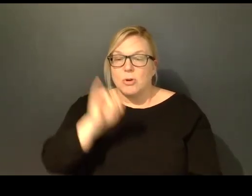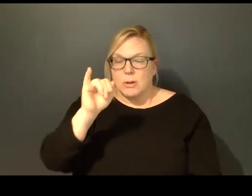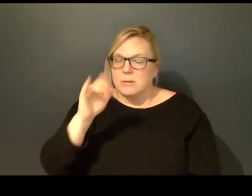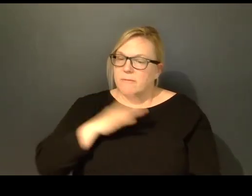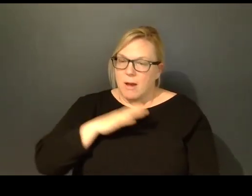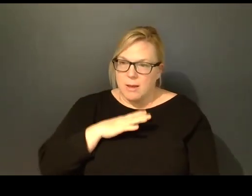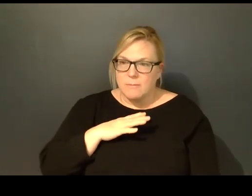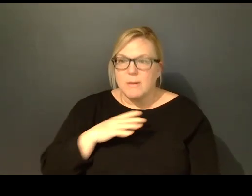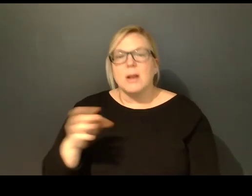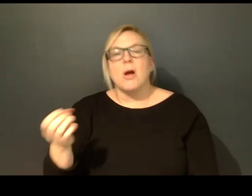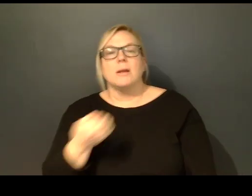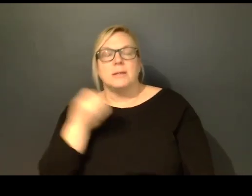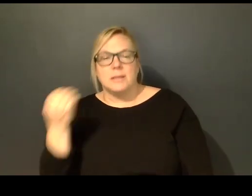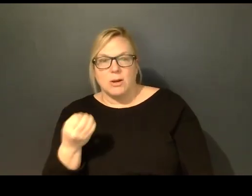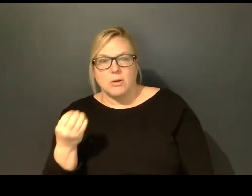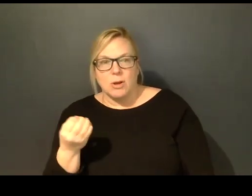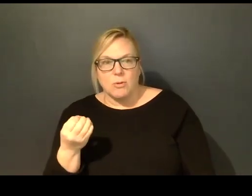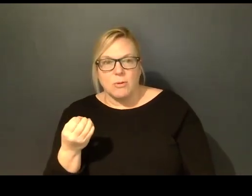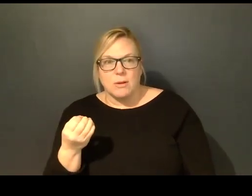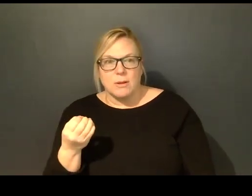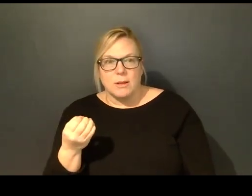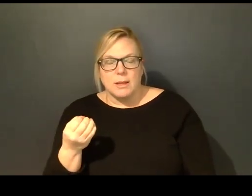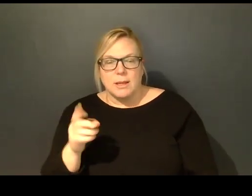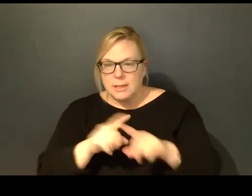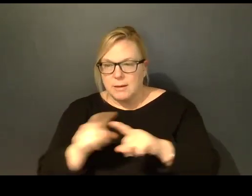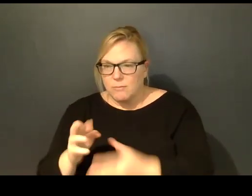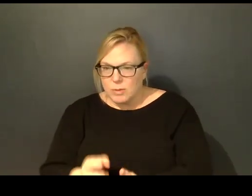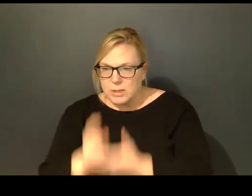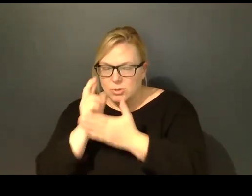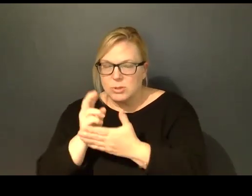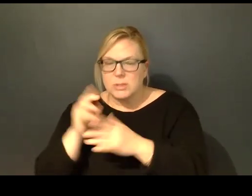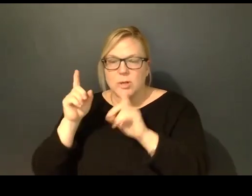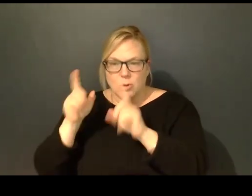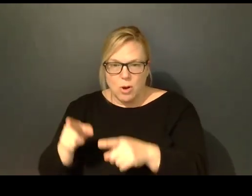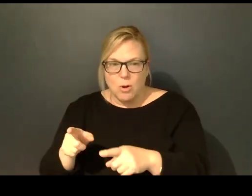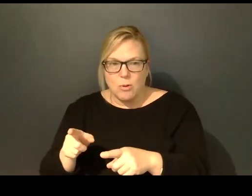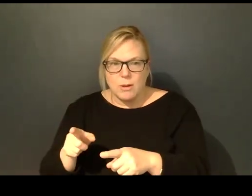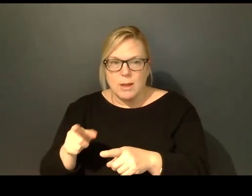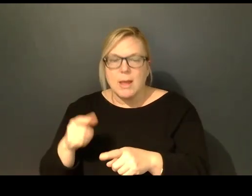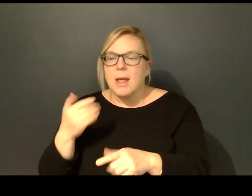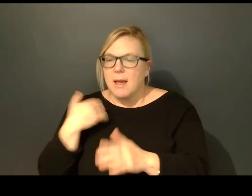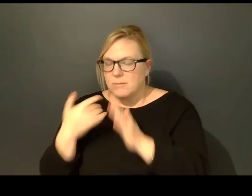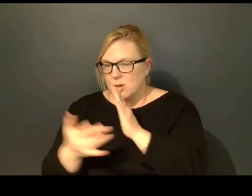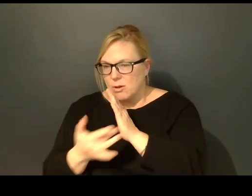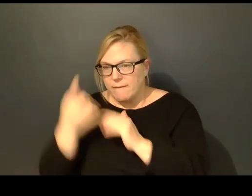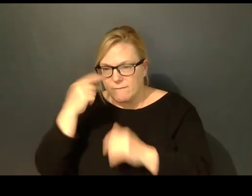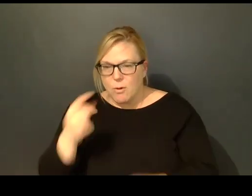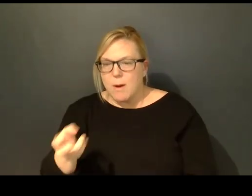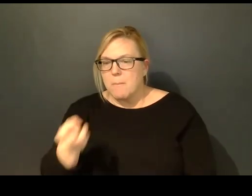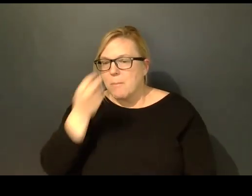Ontario, where there are resources where you can go and have technology for the blind and partially